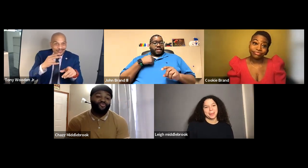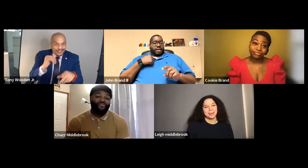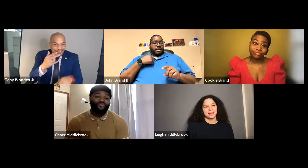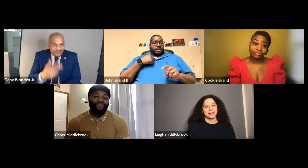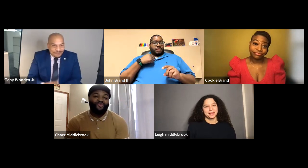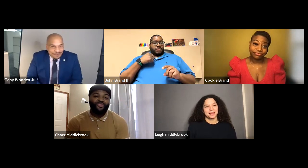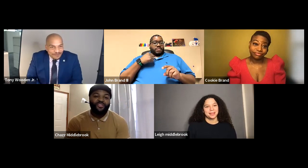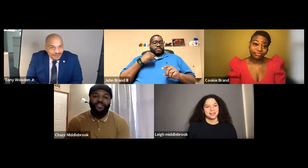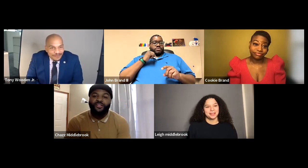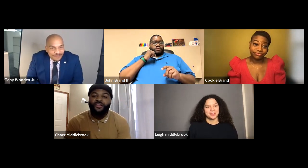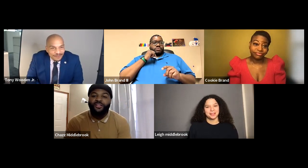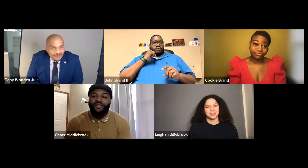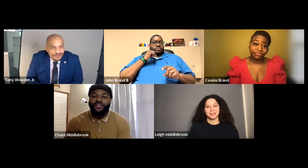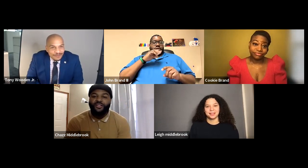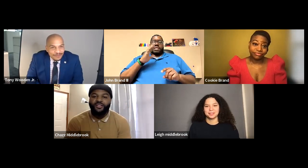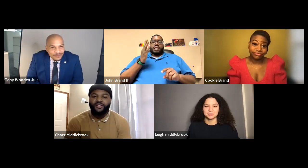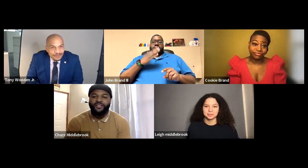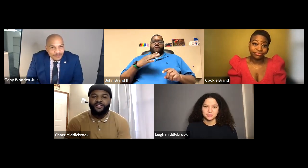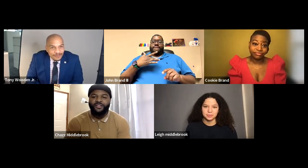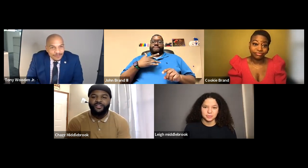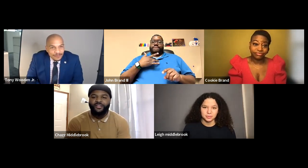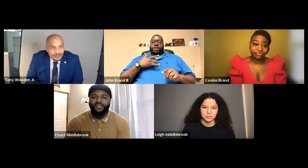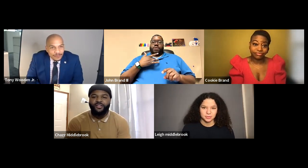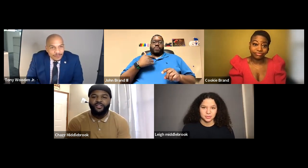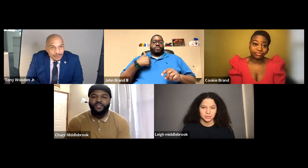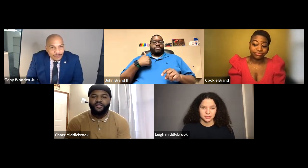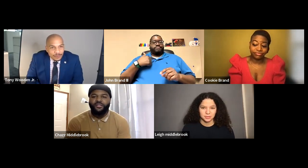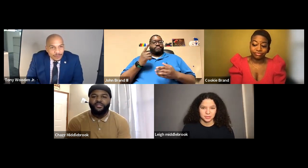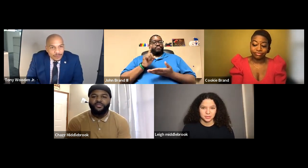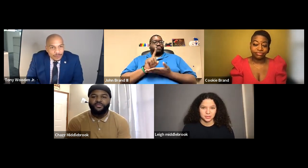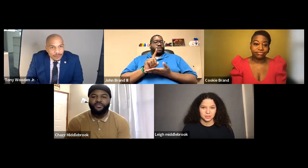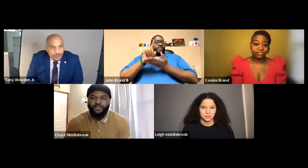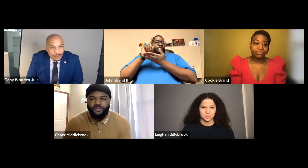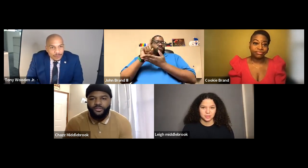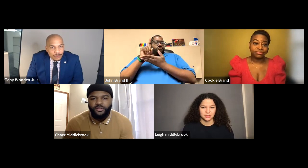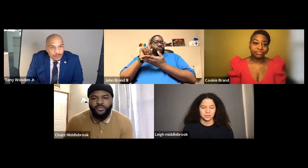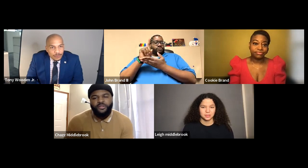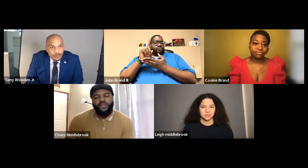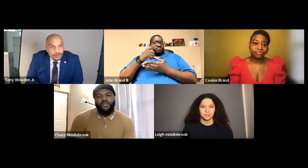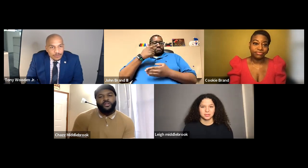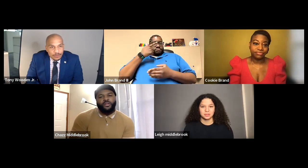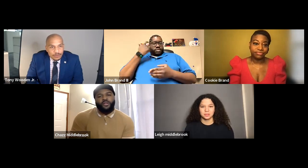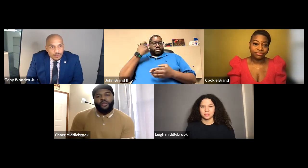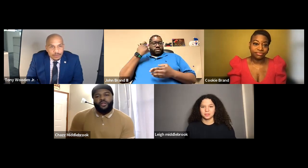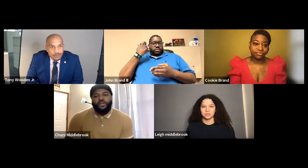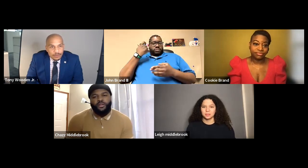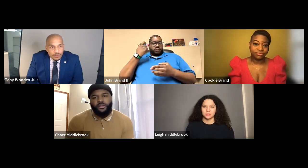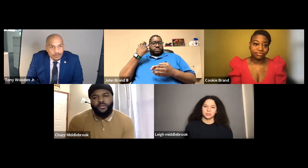family is mostly deaf and we have access to language. J3 is saying, you know, I definitely feel